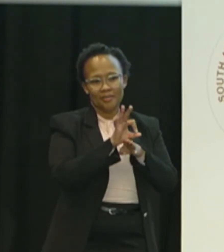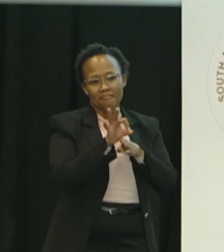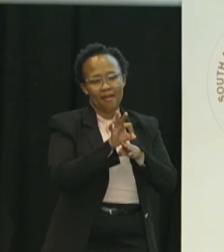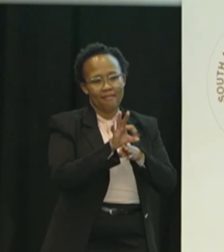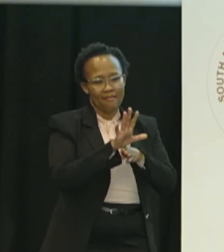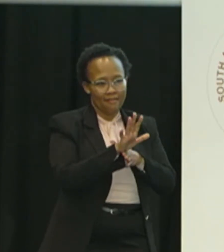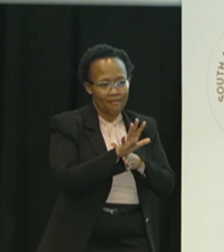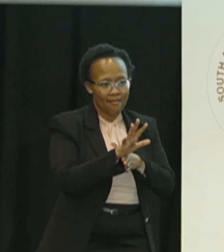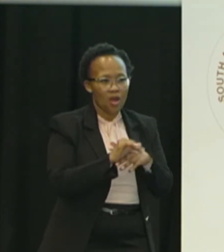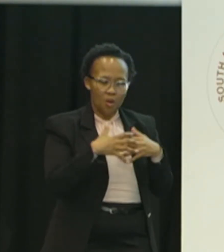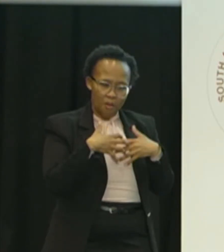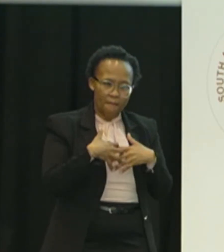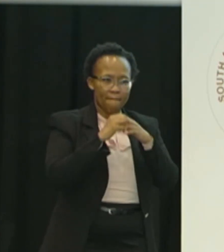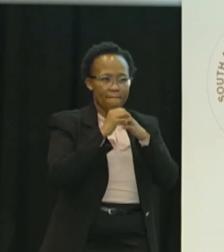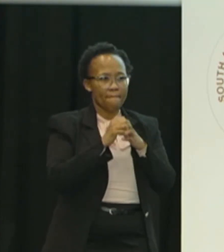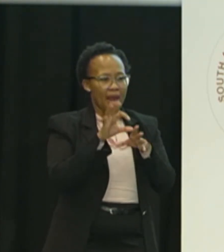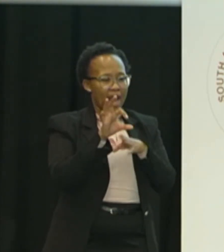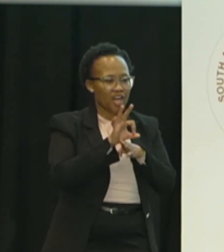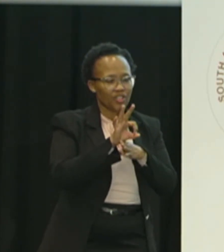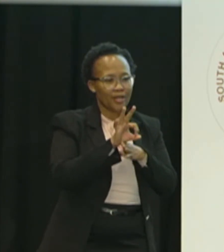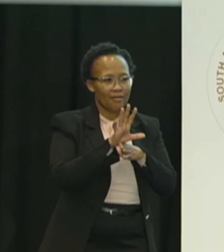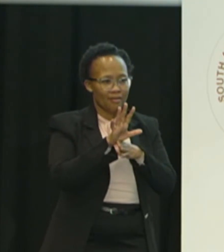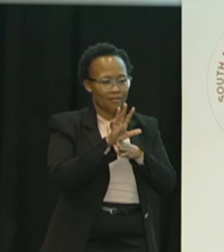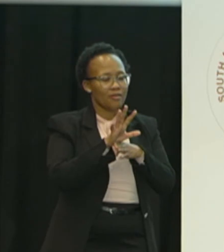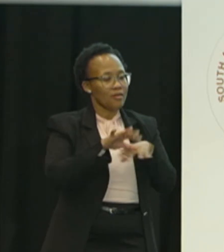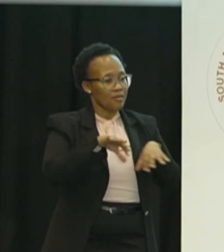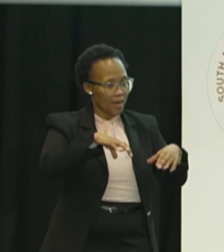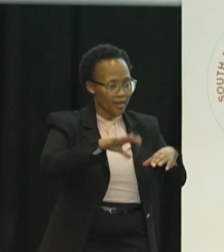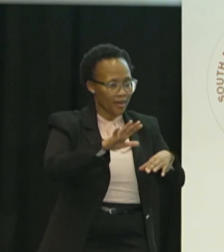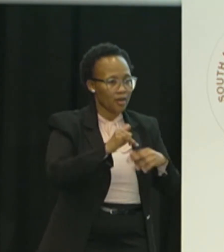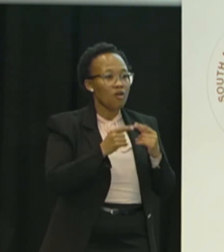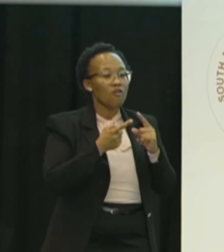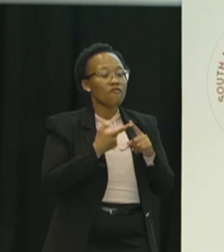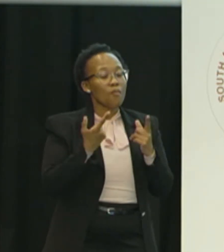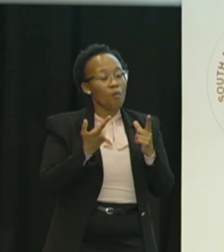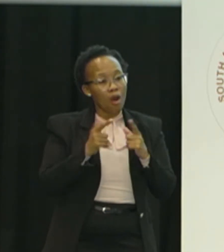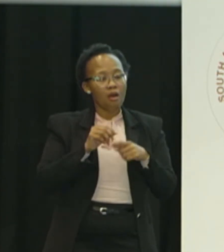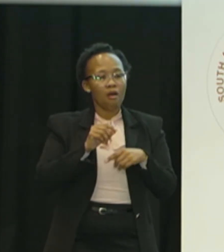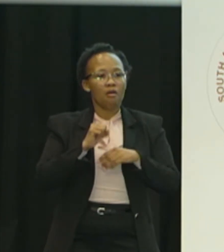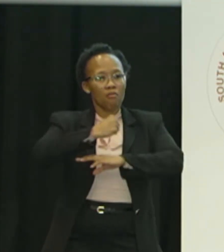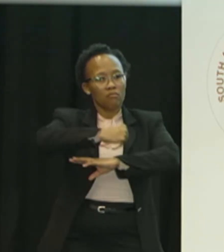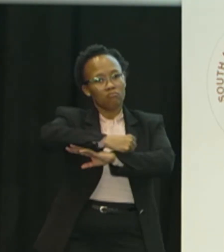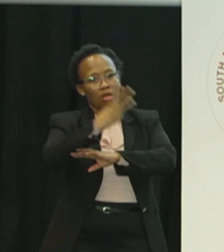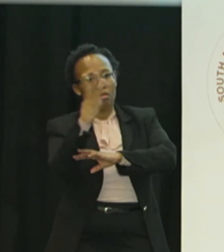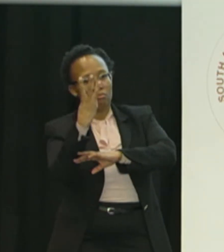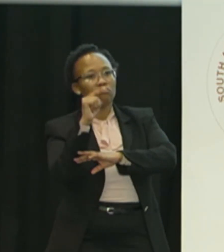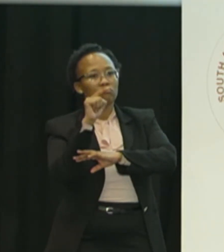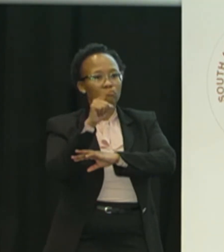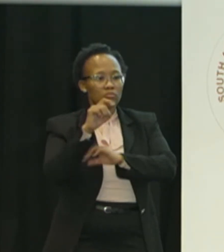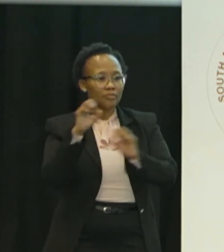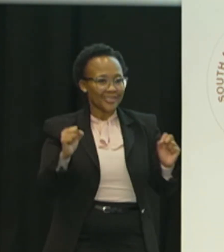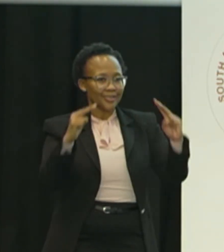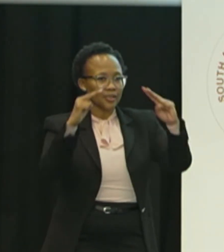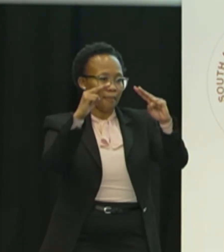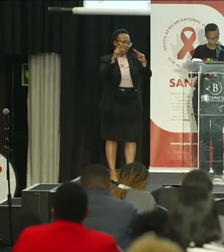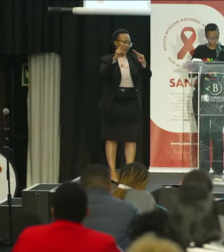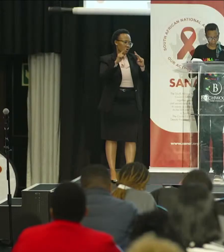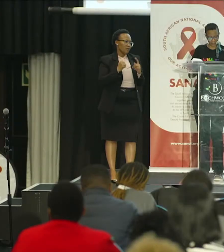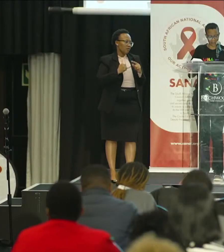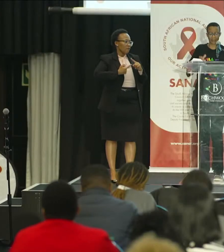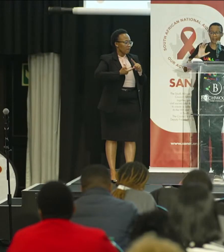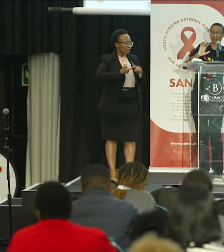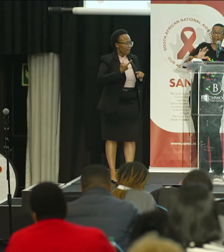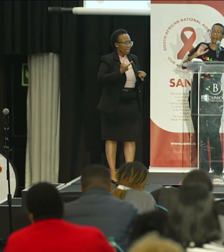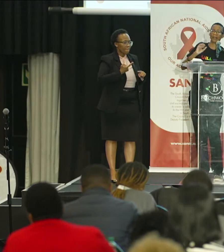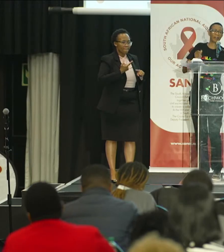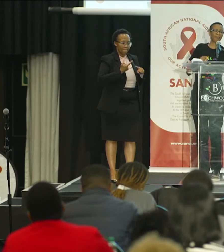strategies is what, from a key population summit perspective, this summit is therefore going to provide us.